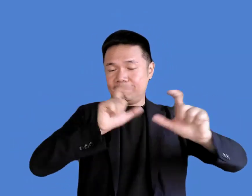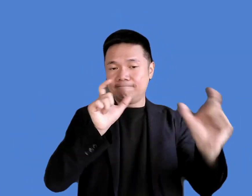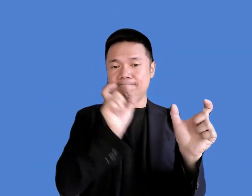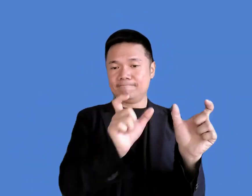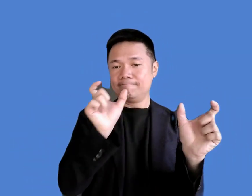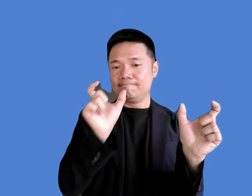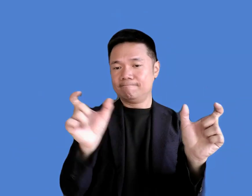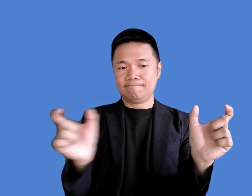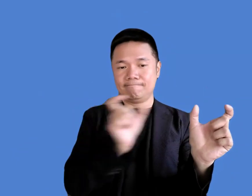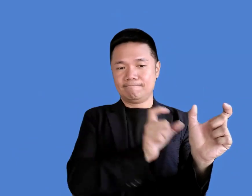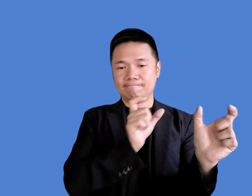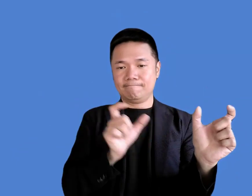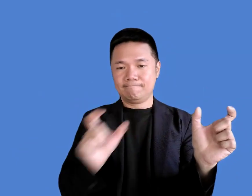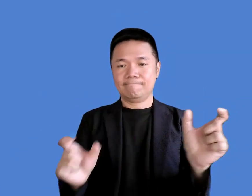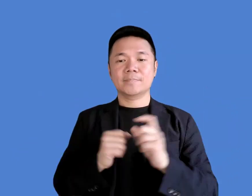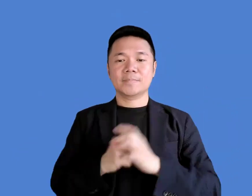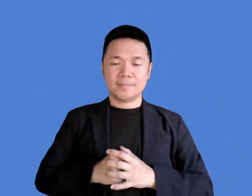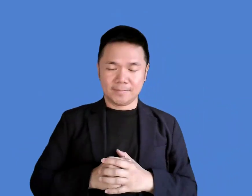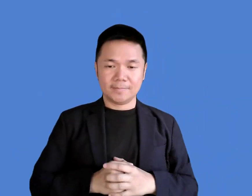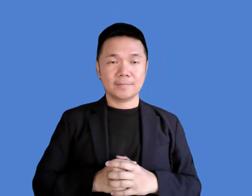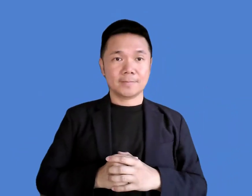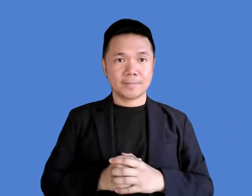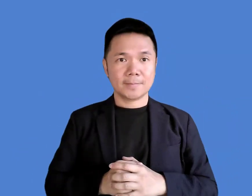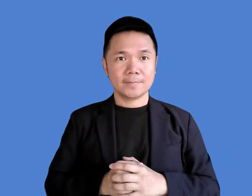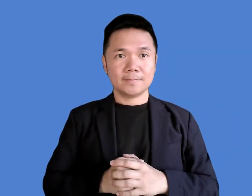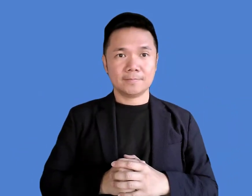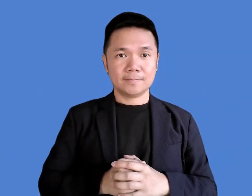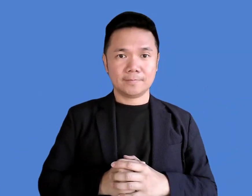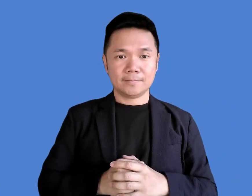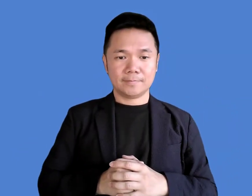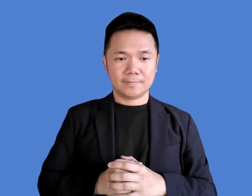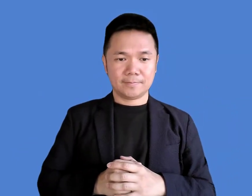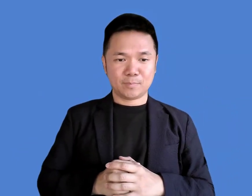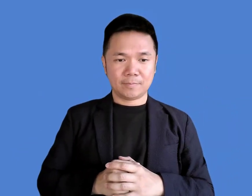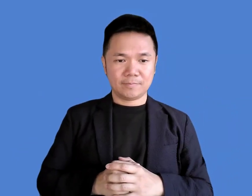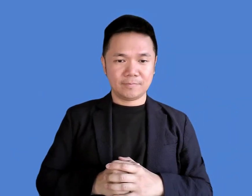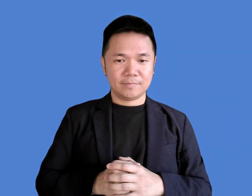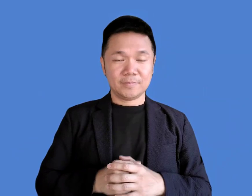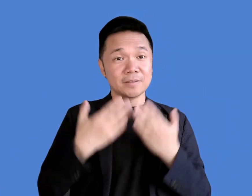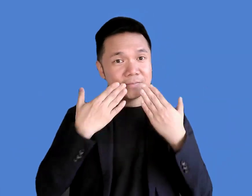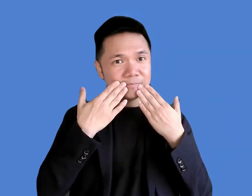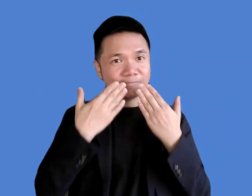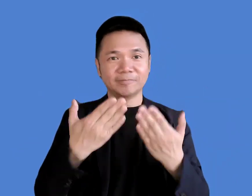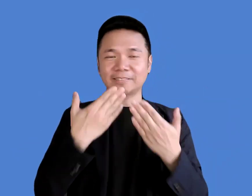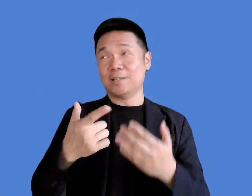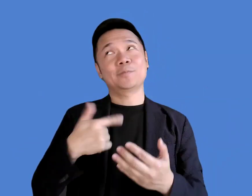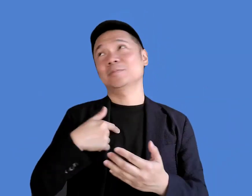comeback. Fabulous. We don't have to do any work. You're giving us all the